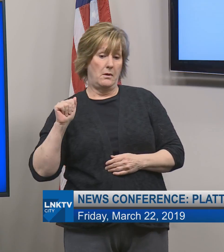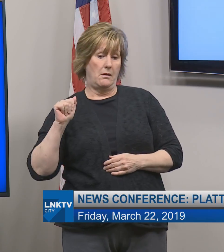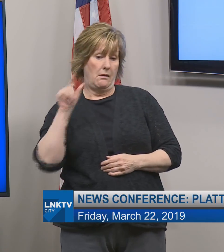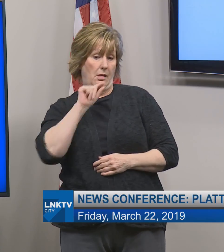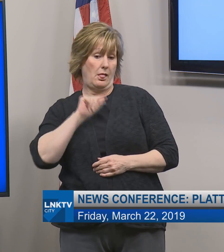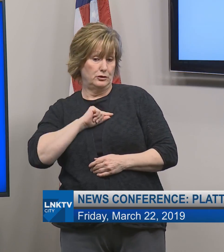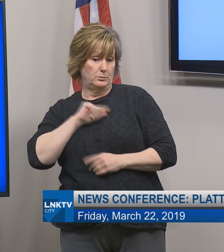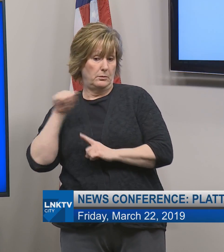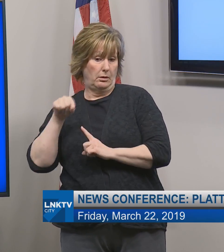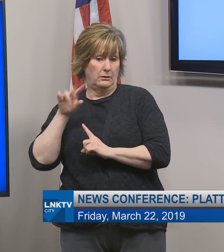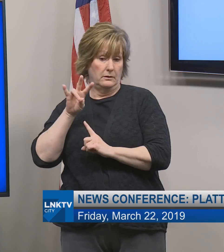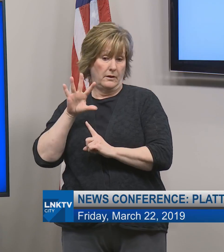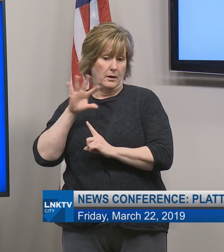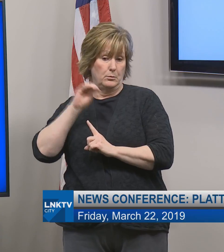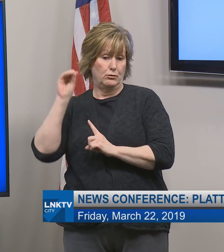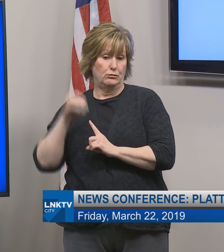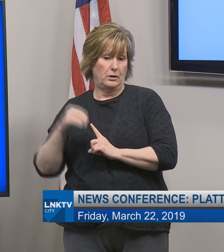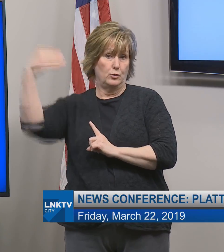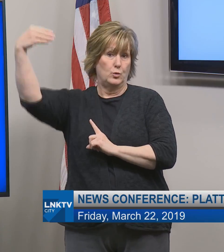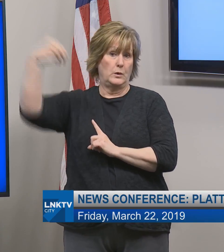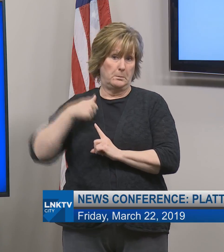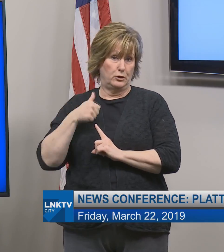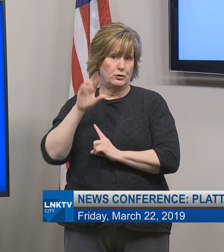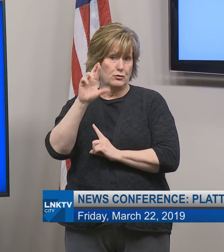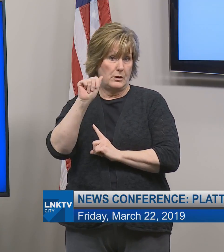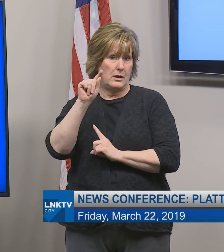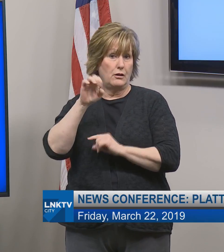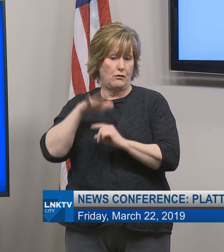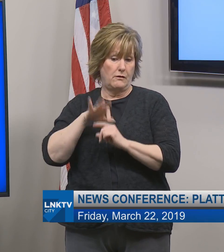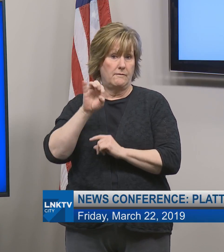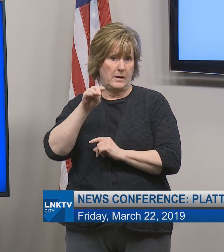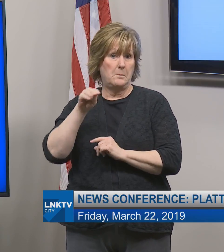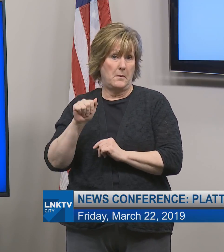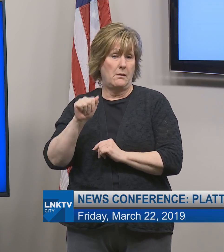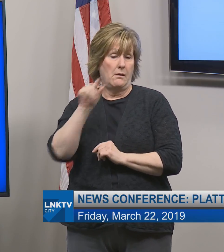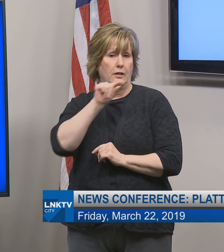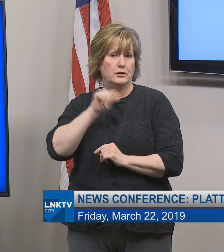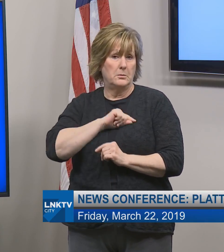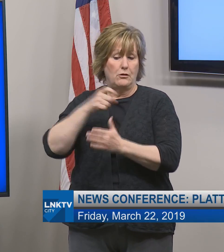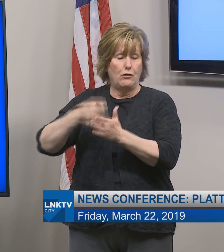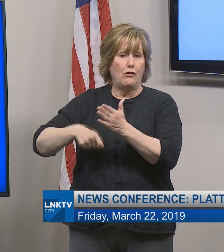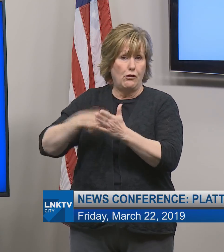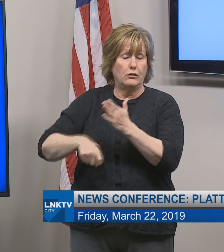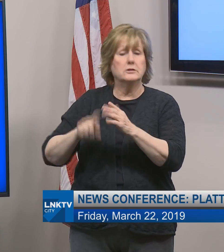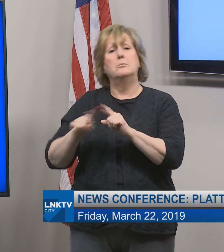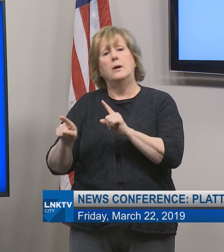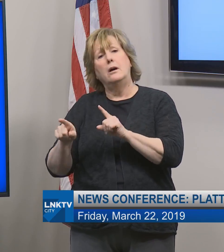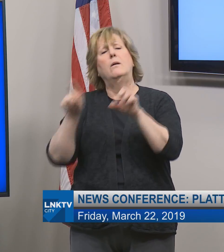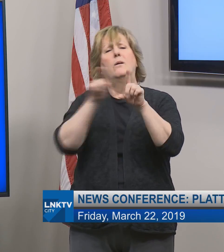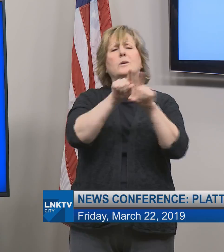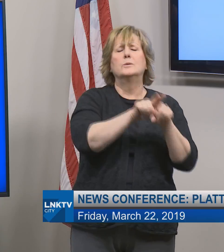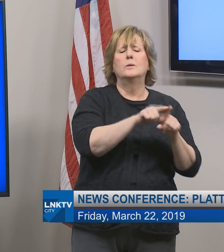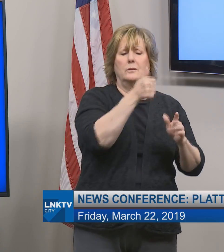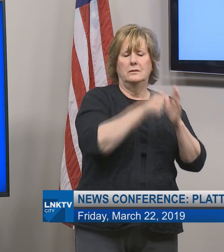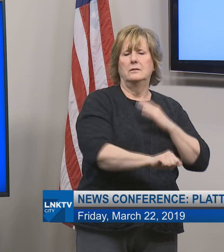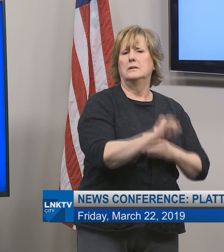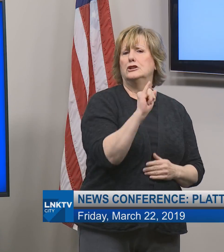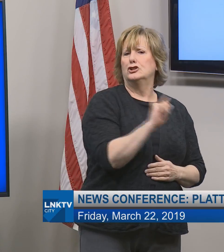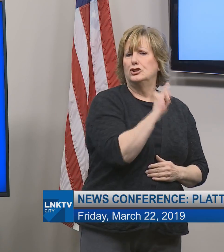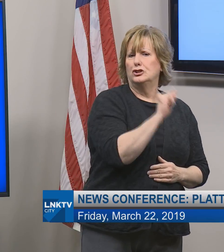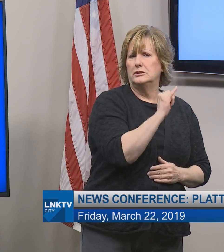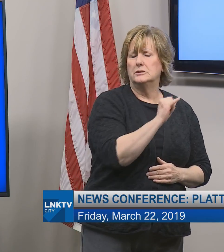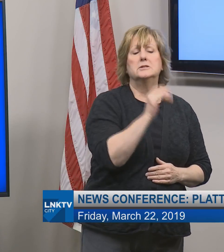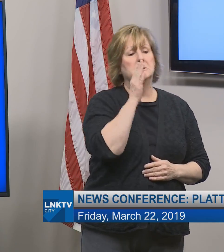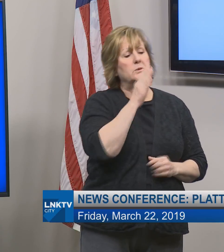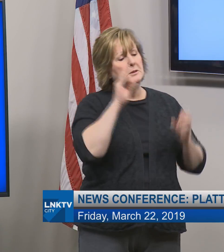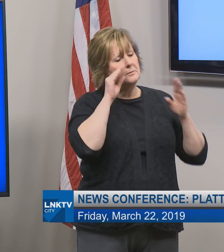There's a 75% reimbursement rate on FEMA eligible costs, but also insurance. So we'll